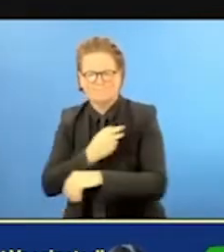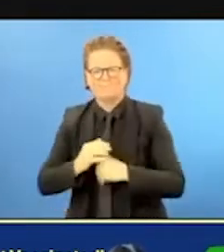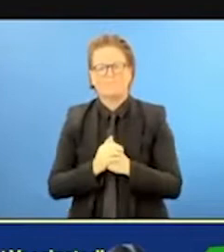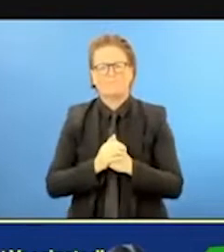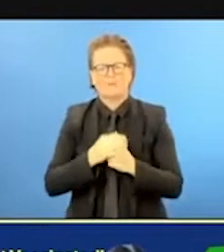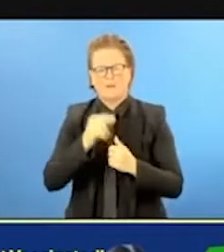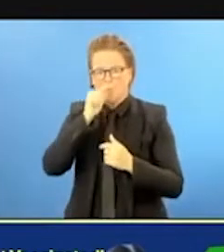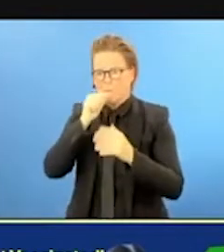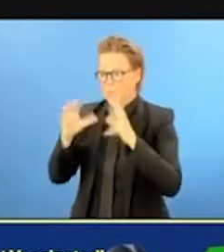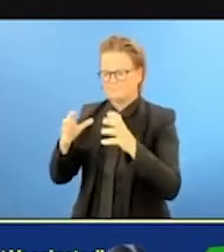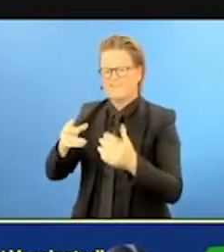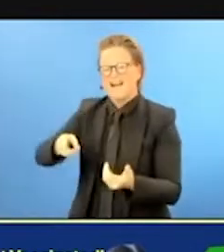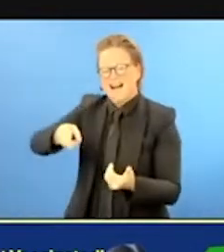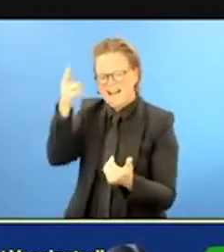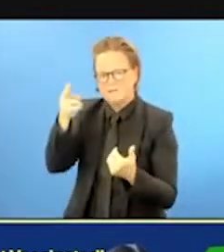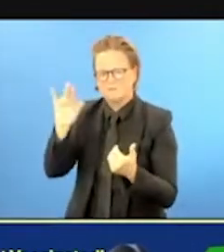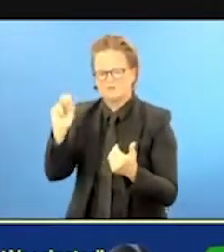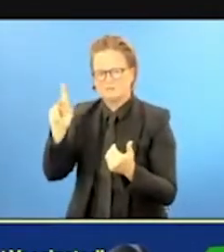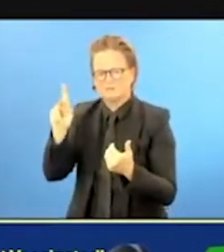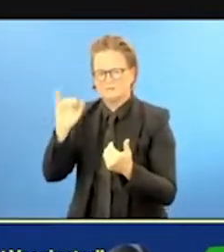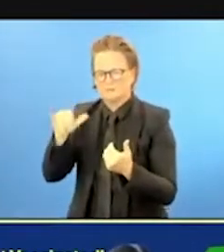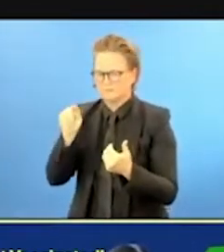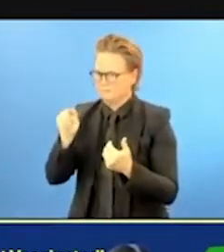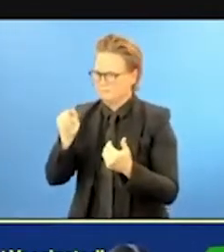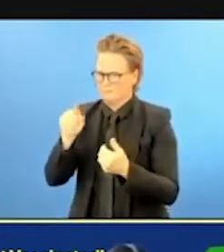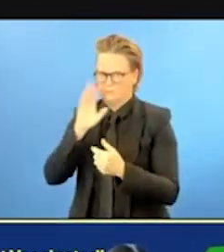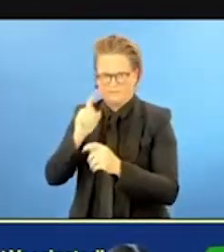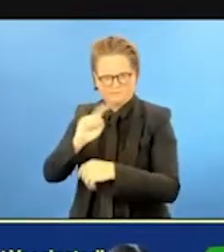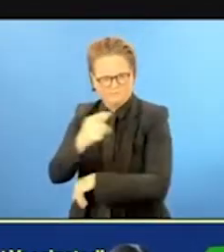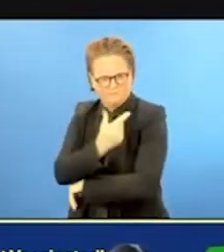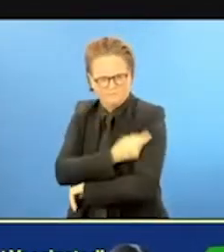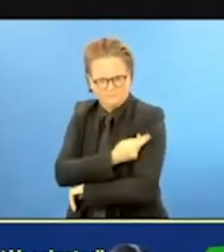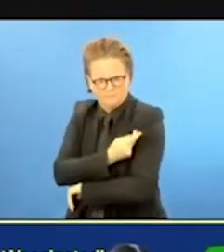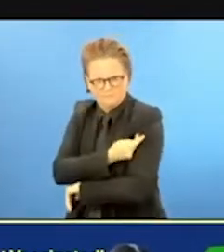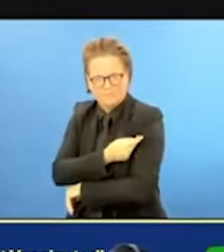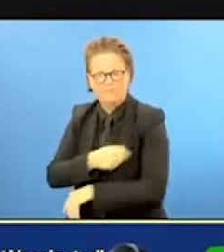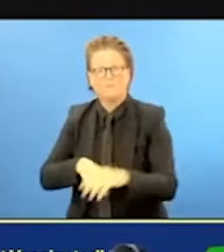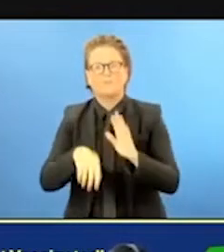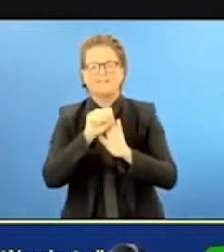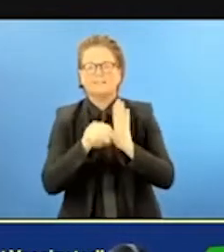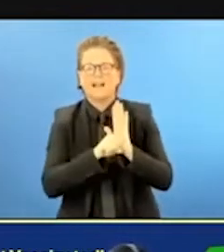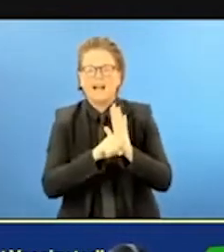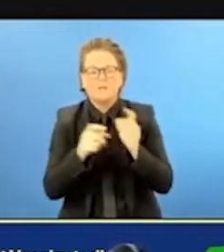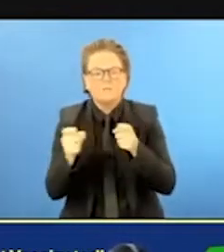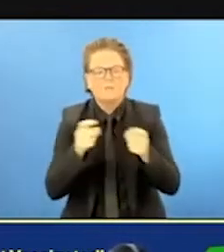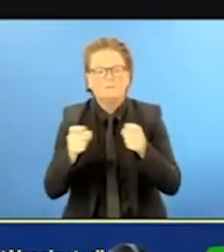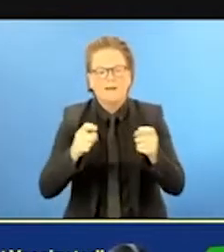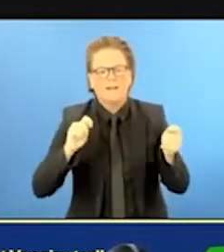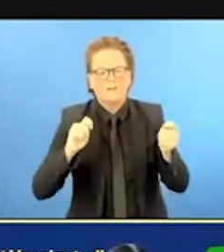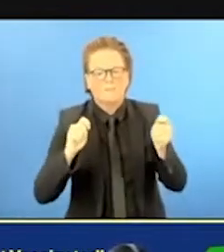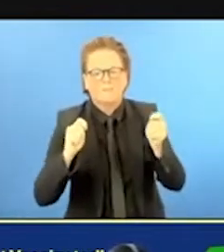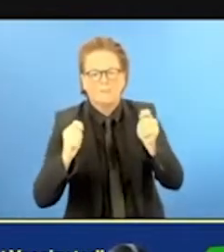to this point that the state guidance continues to evolve, and as that guidance evolves, we adopt that